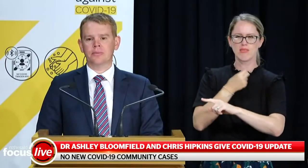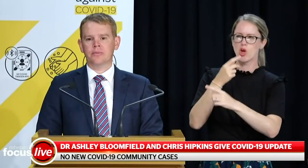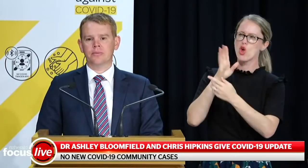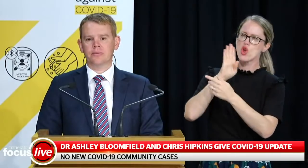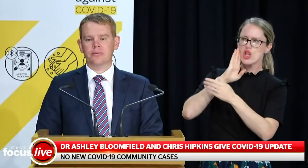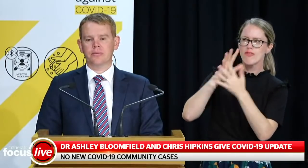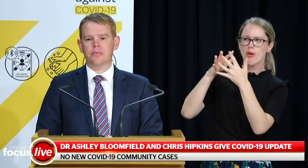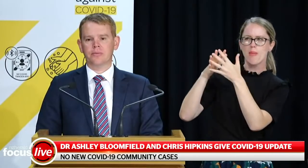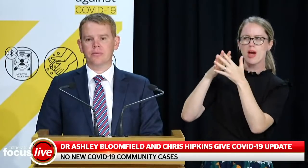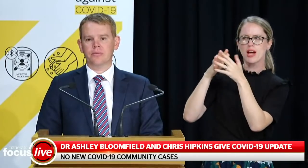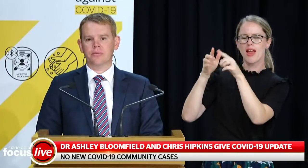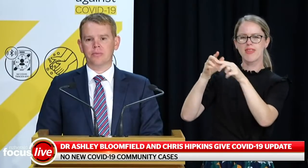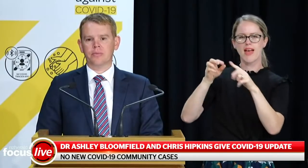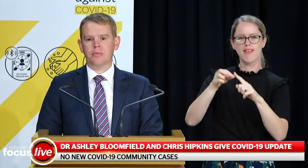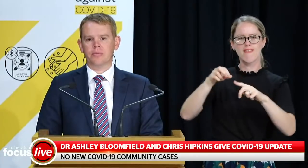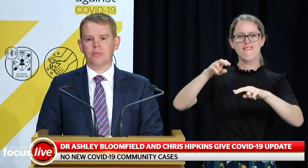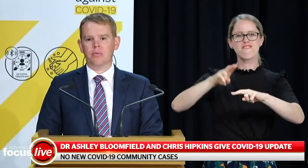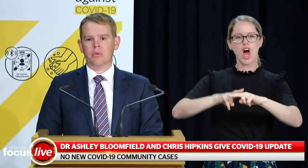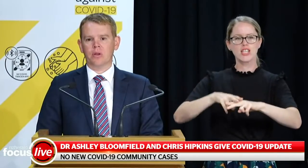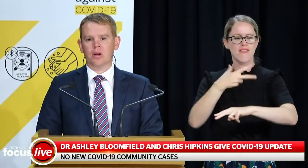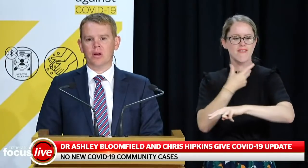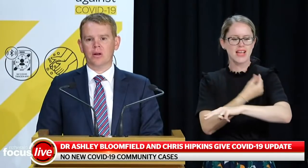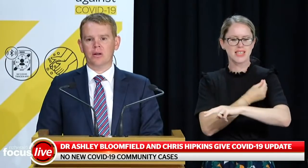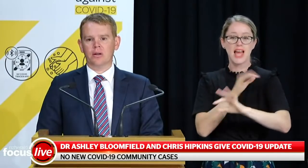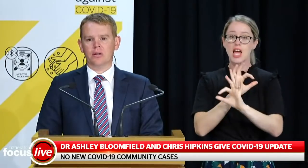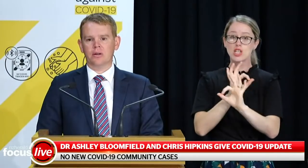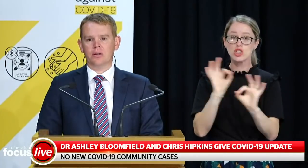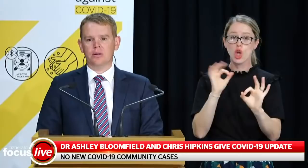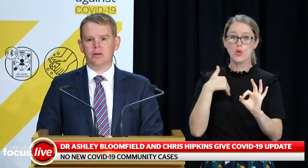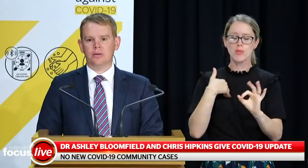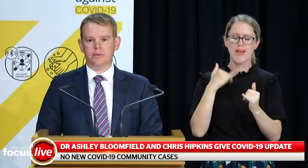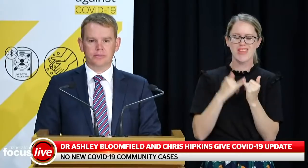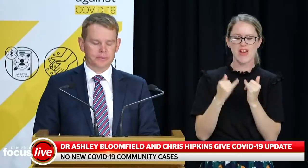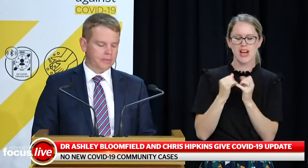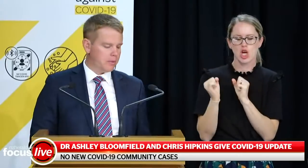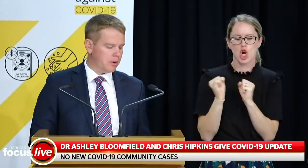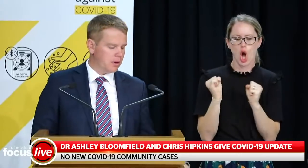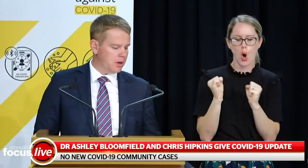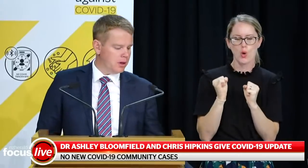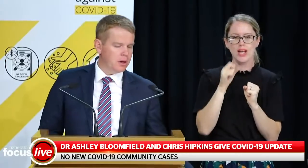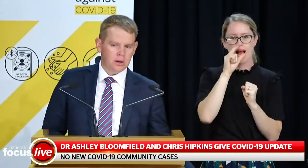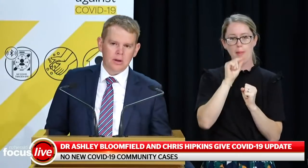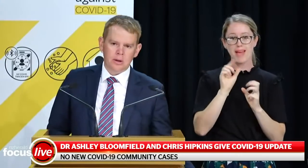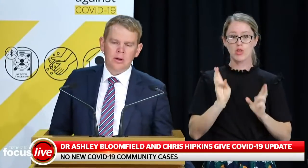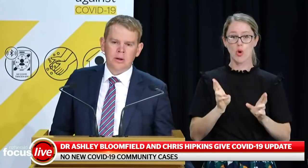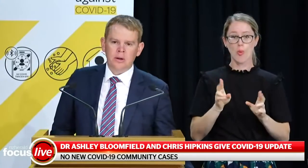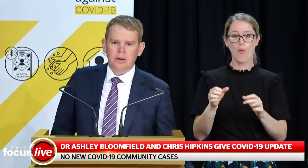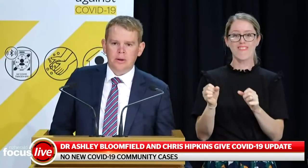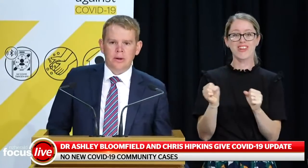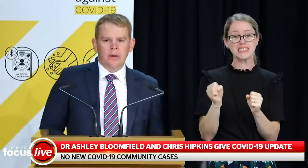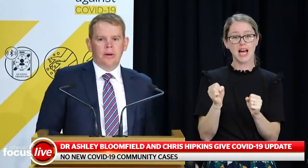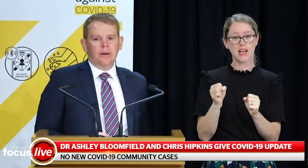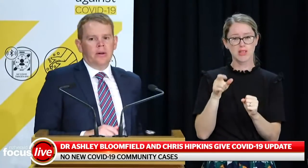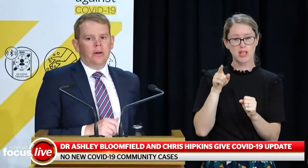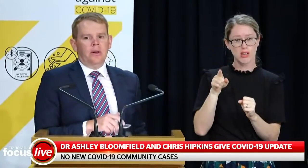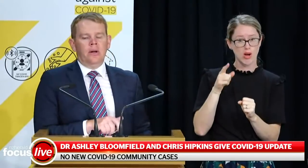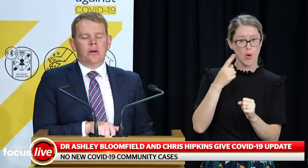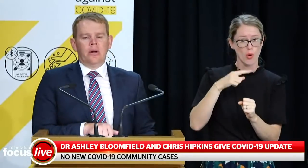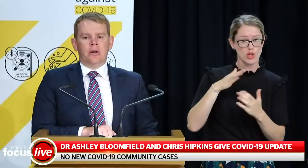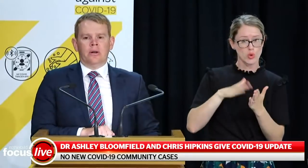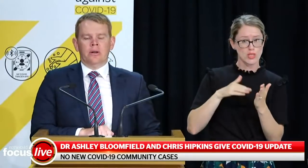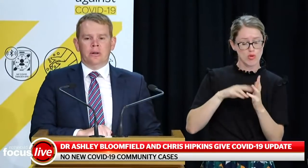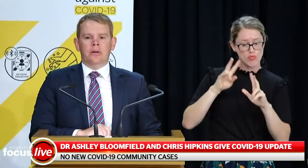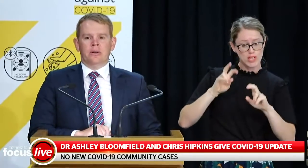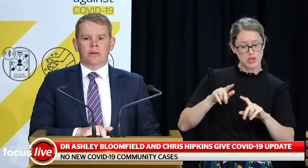Bloomfield, that now the Pfizer vaccine doesn't have to be stored in an ultra-cold freezer, it can just be a standard freezer. Is this something we're looking